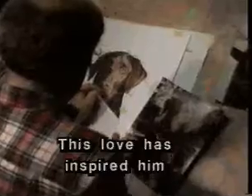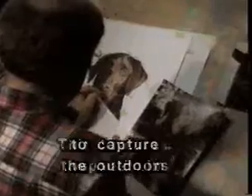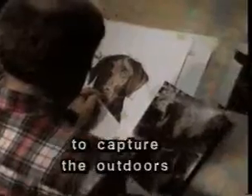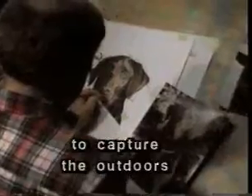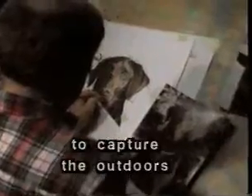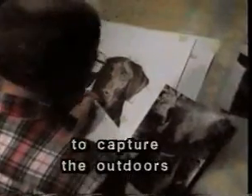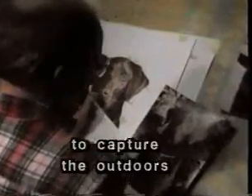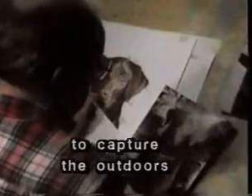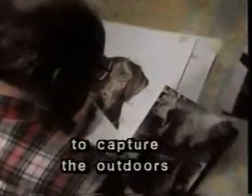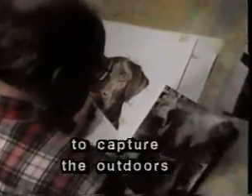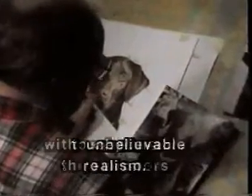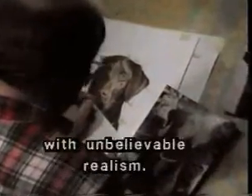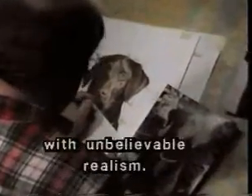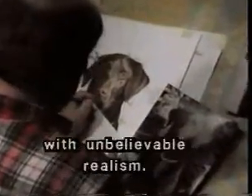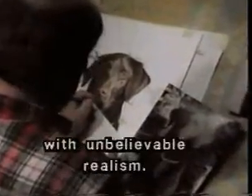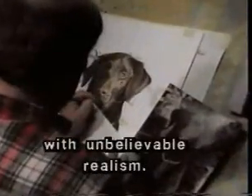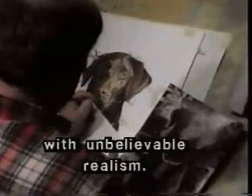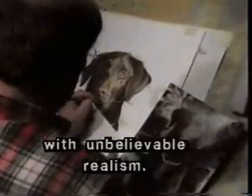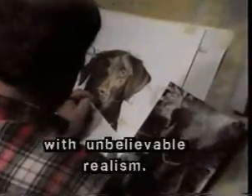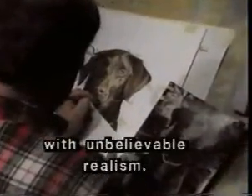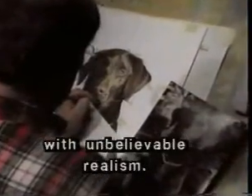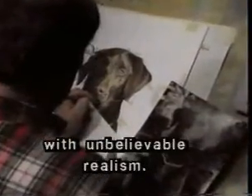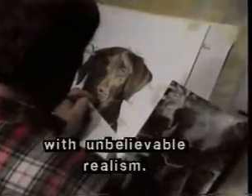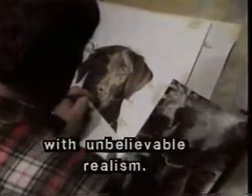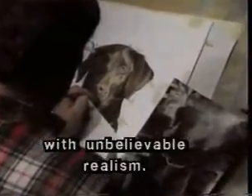to capture the outdoors with unbelievable realism.